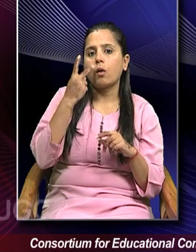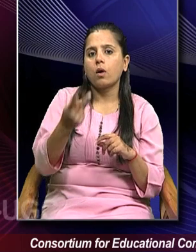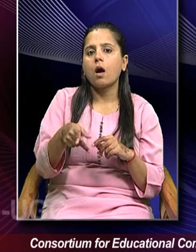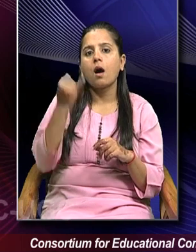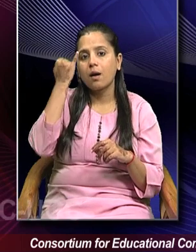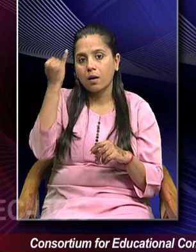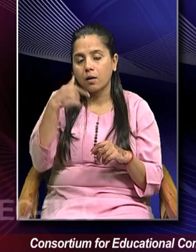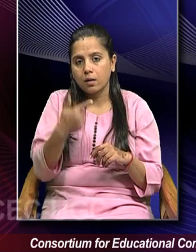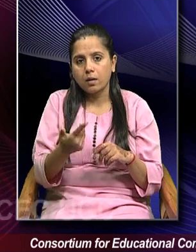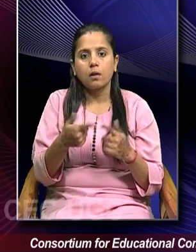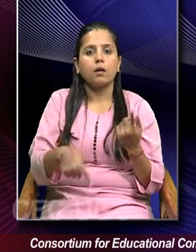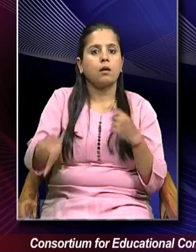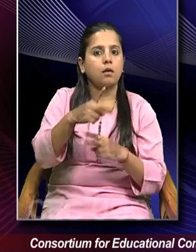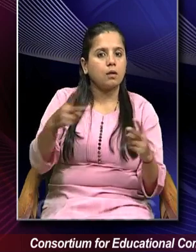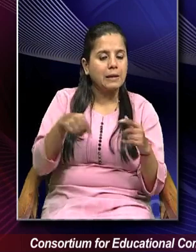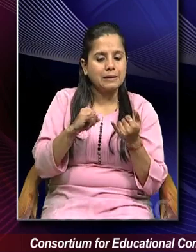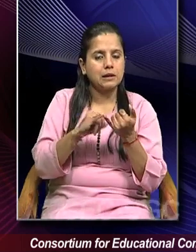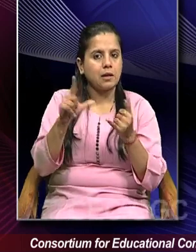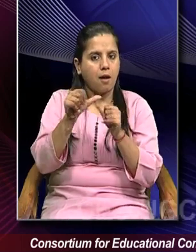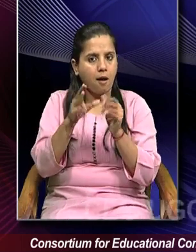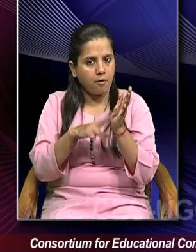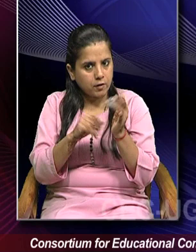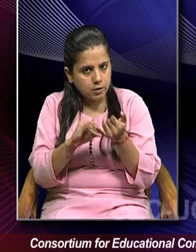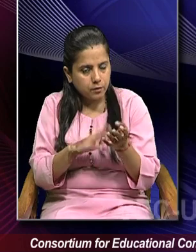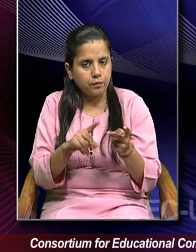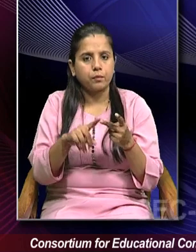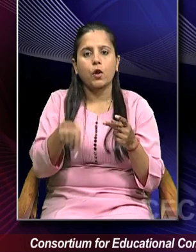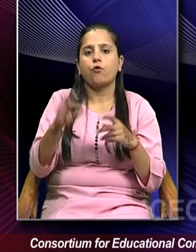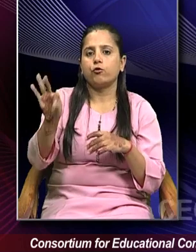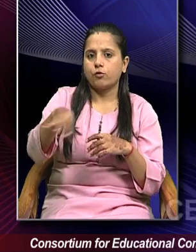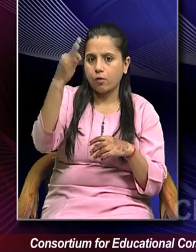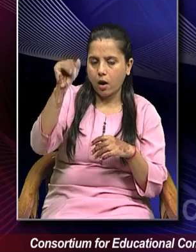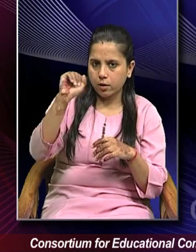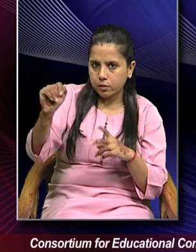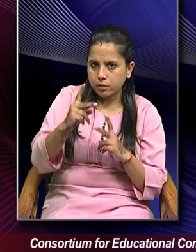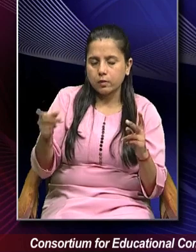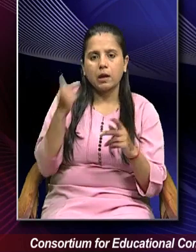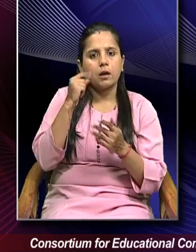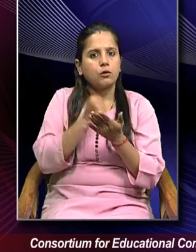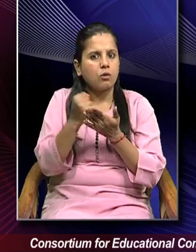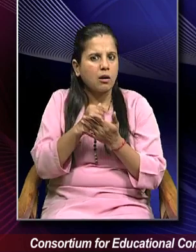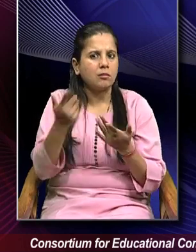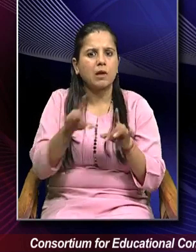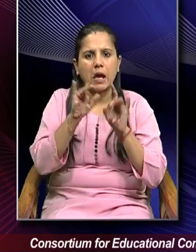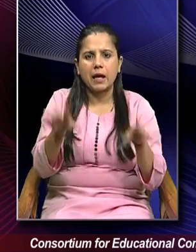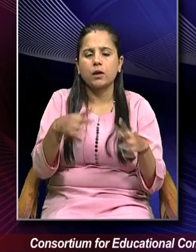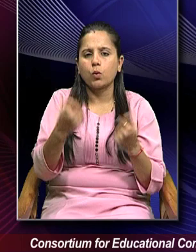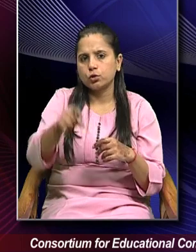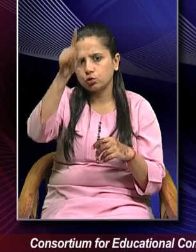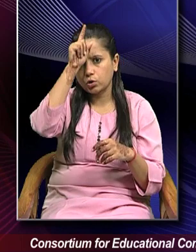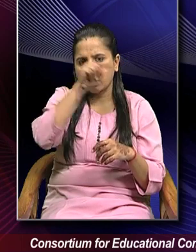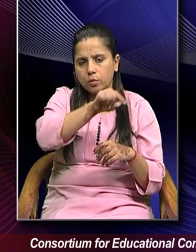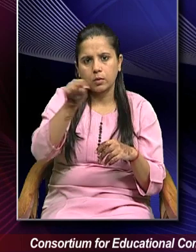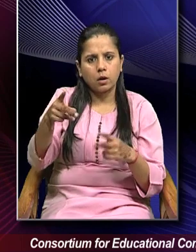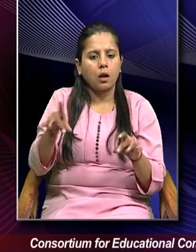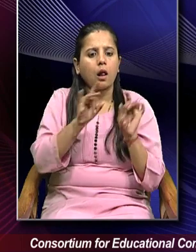of pan-Germanism, pan-Slavism and revenge of France, they were trying to perpetuate hatred between Germany and her